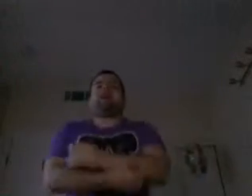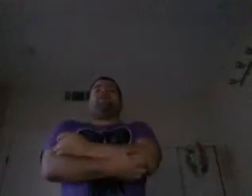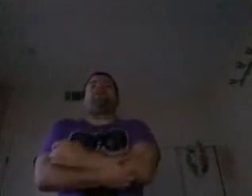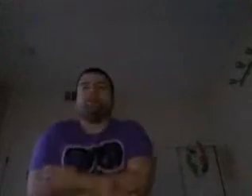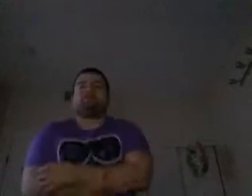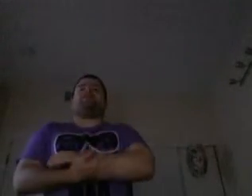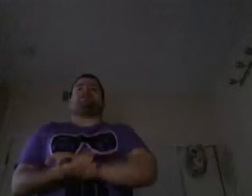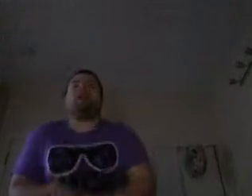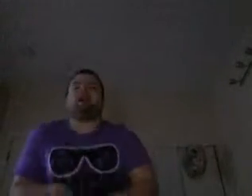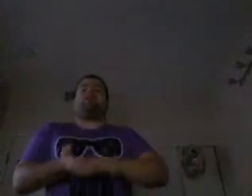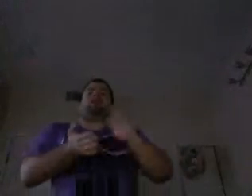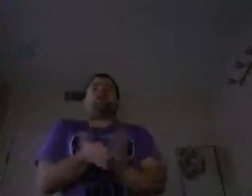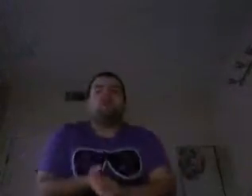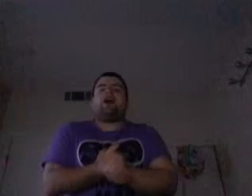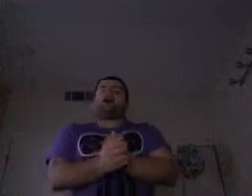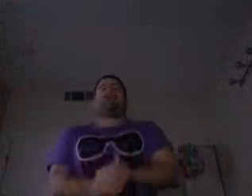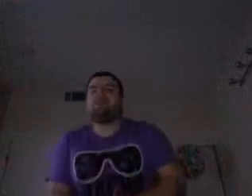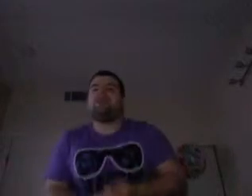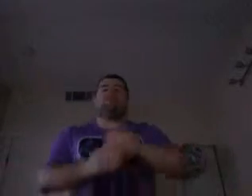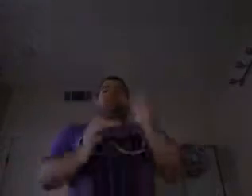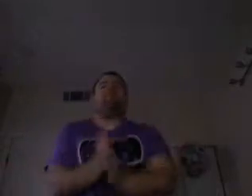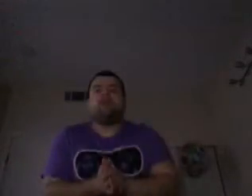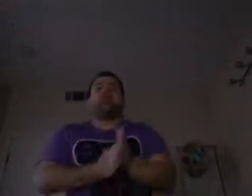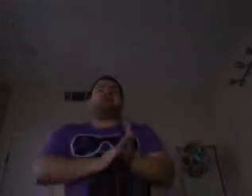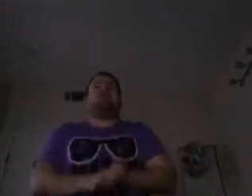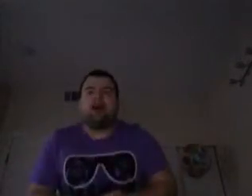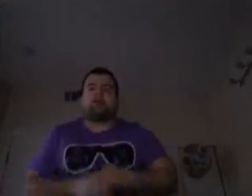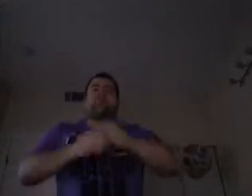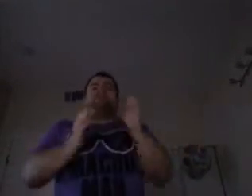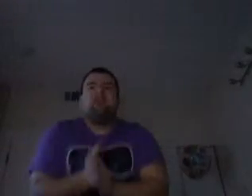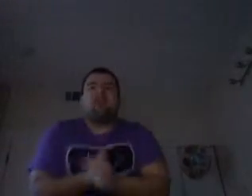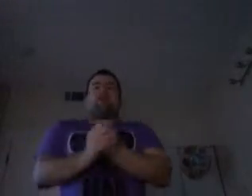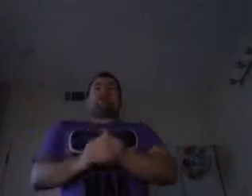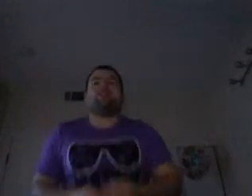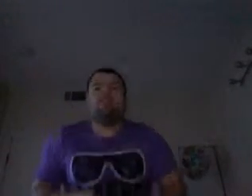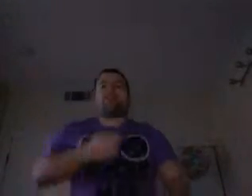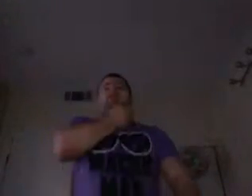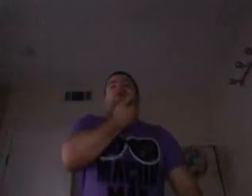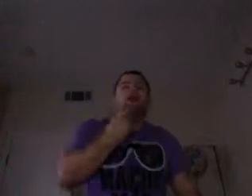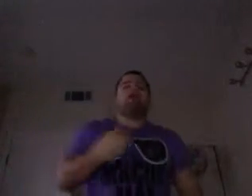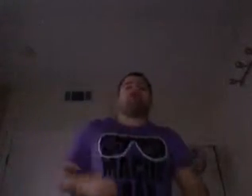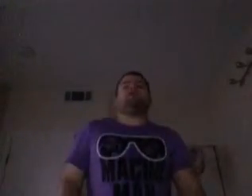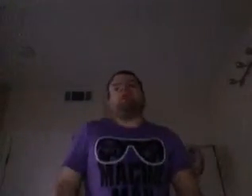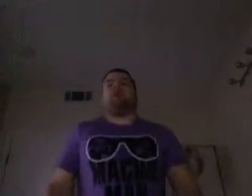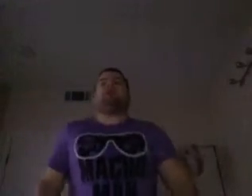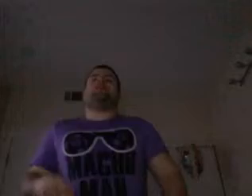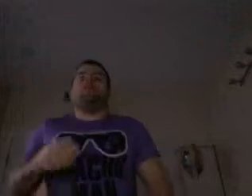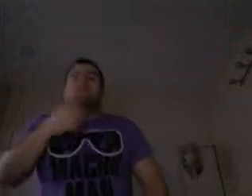hear voices crying. I see demons dying. I taste blood that's crying.